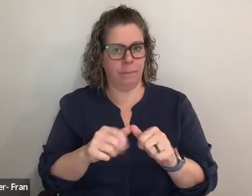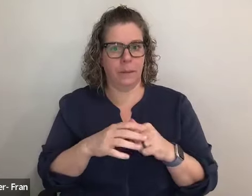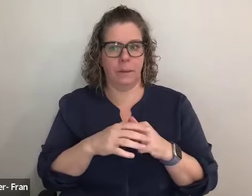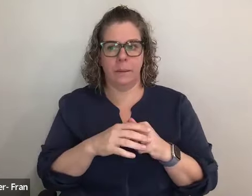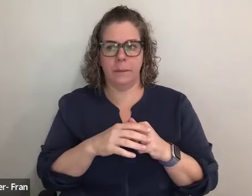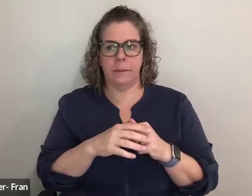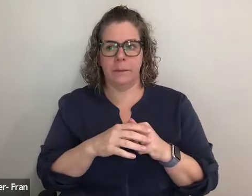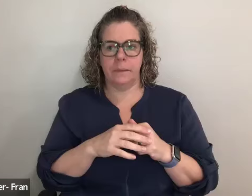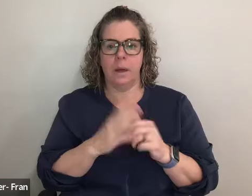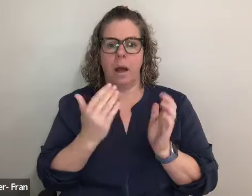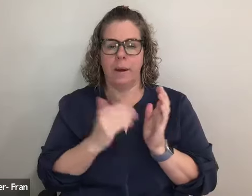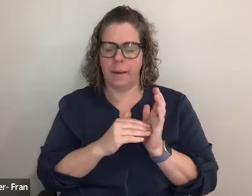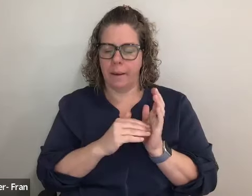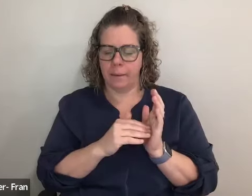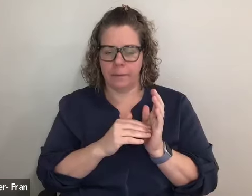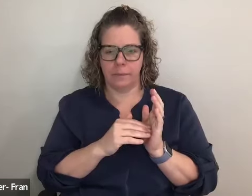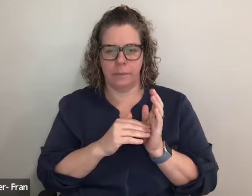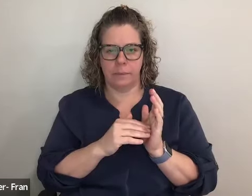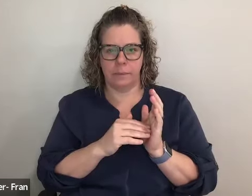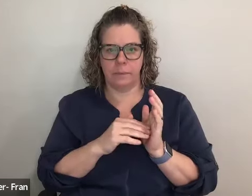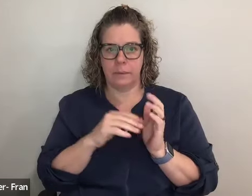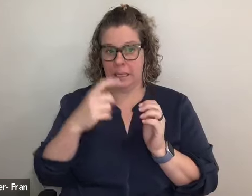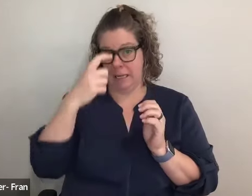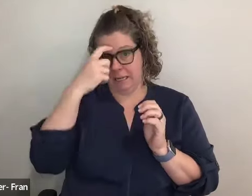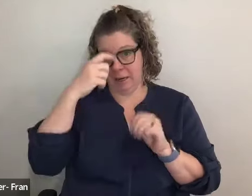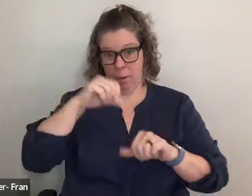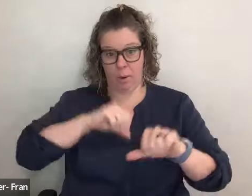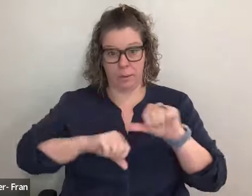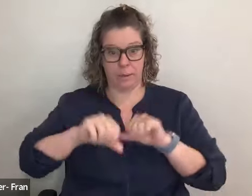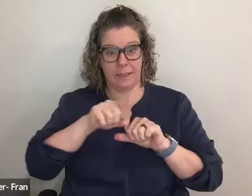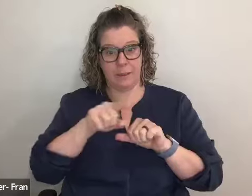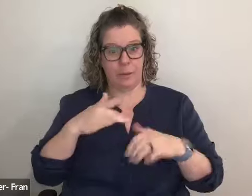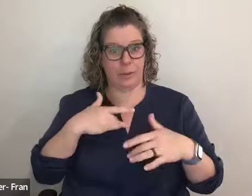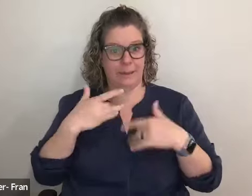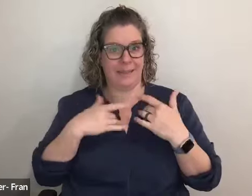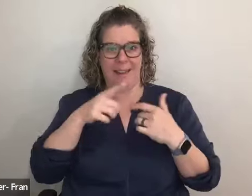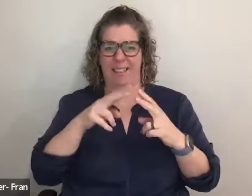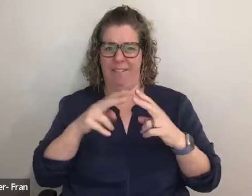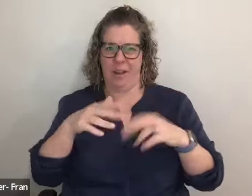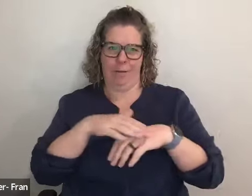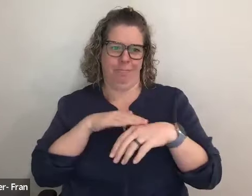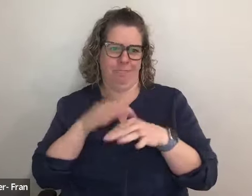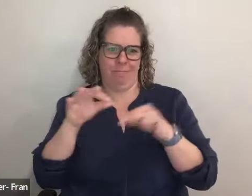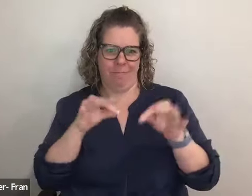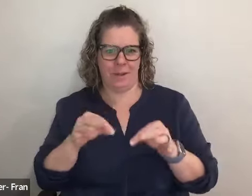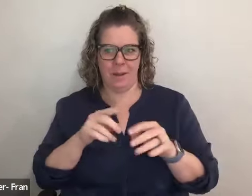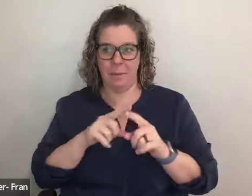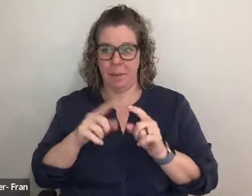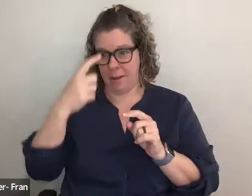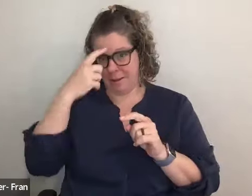is just a brief snapshot. And if neuroscience is something that excites you, I strongly recommend